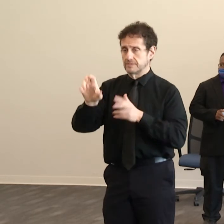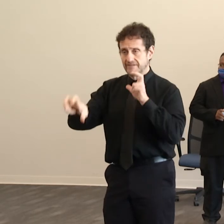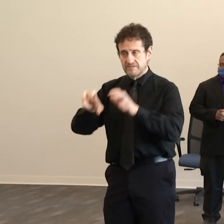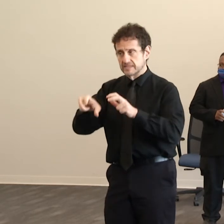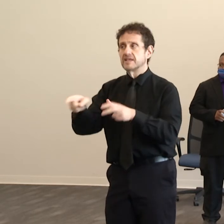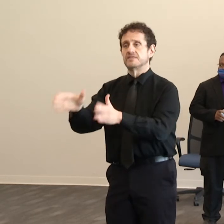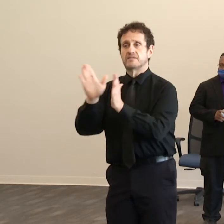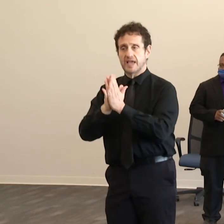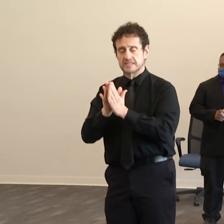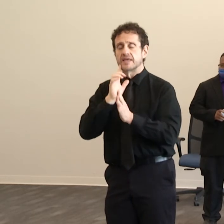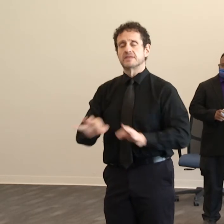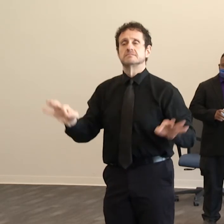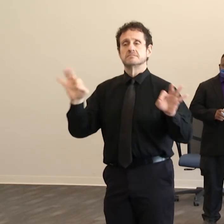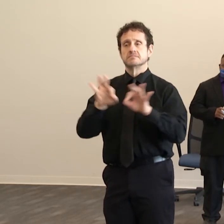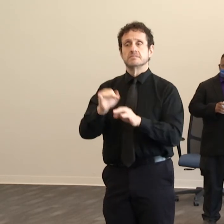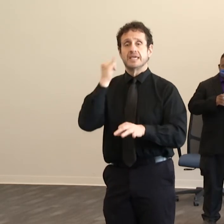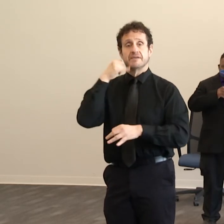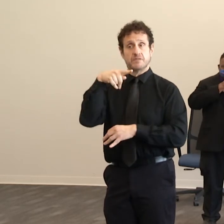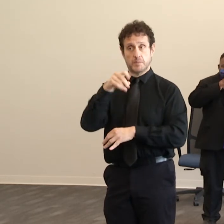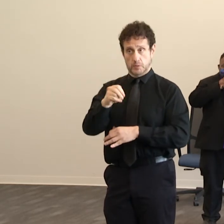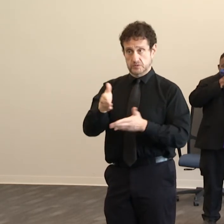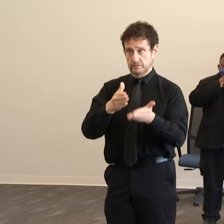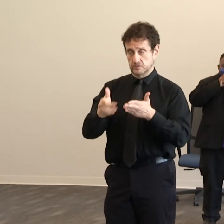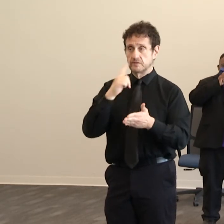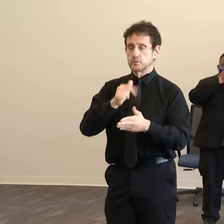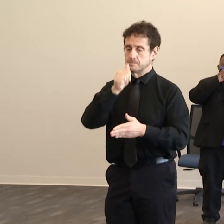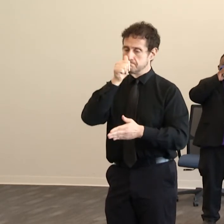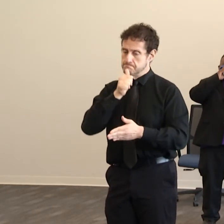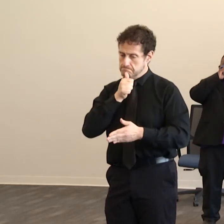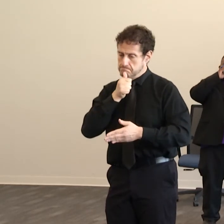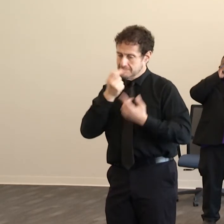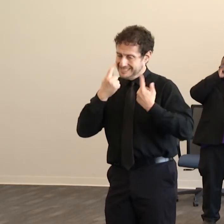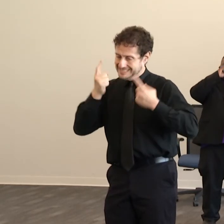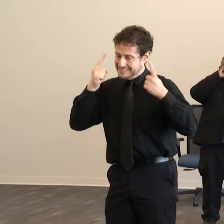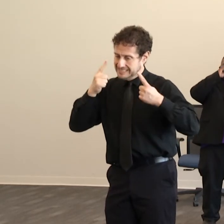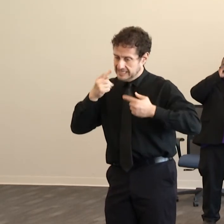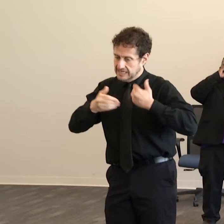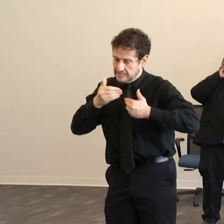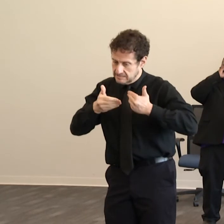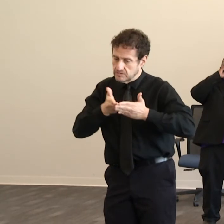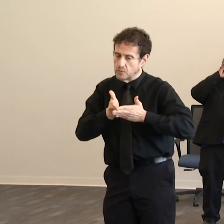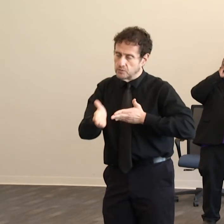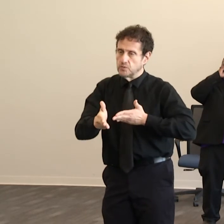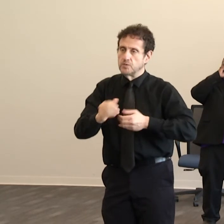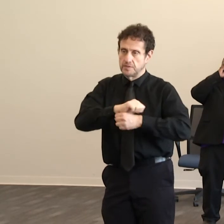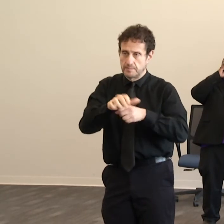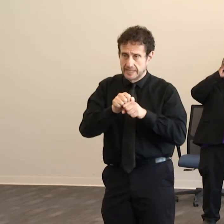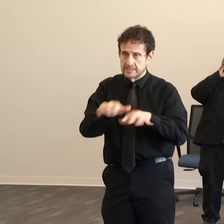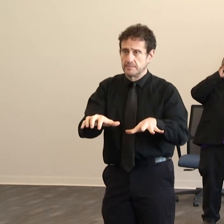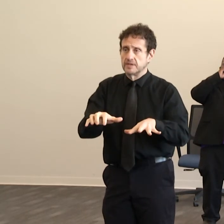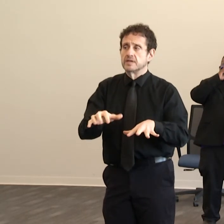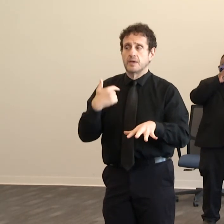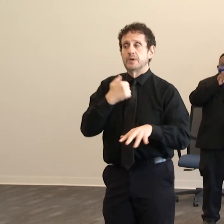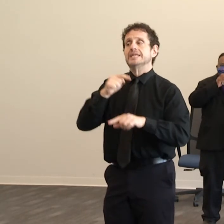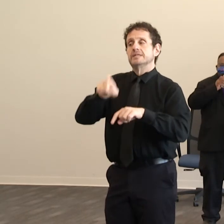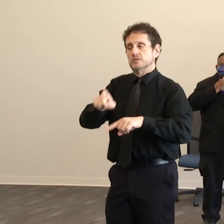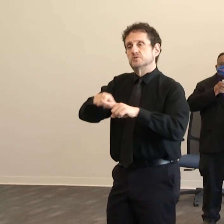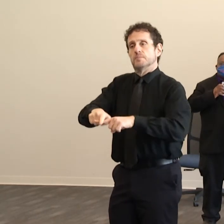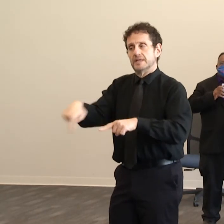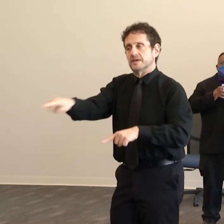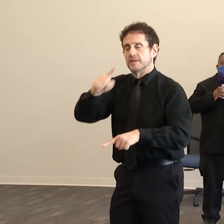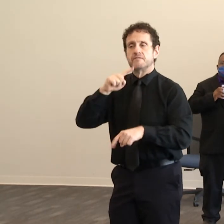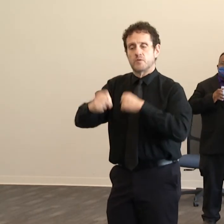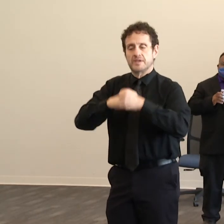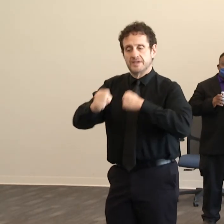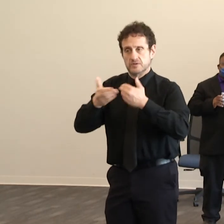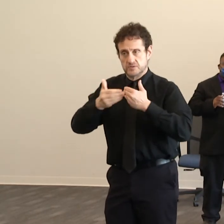essential if the Postal Service is going to get through this pandemic and be reliable for years to come. I'd like to turn it over to one of my House members who dealt with